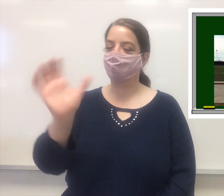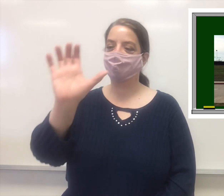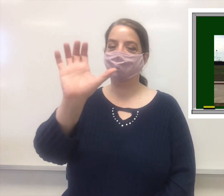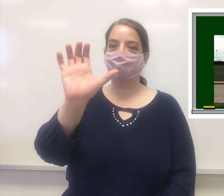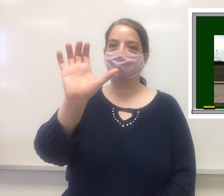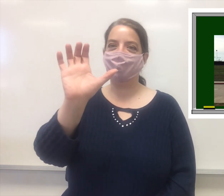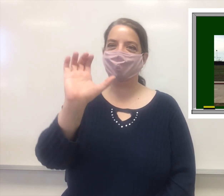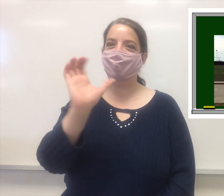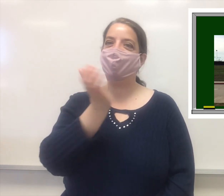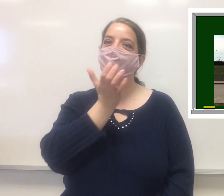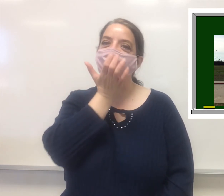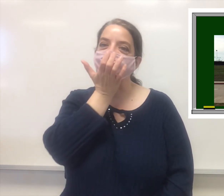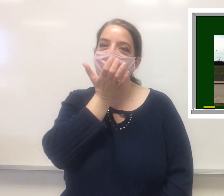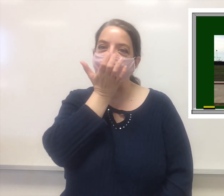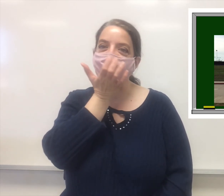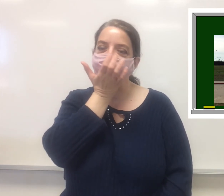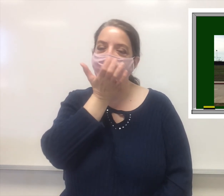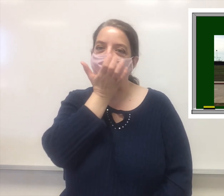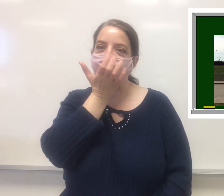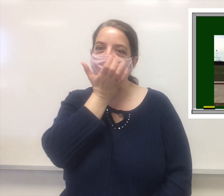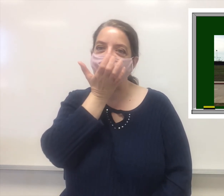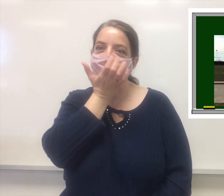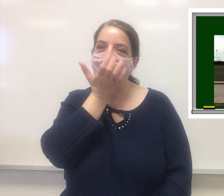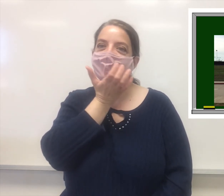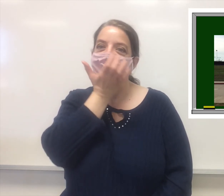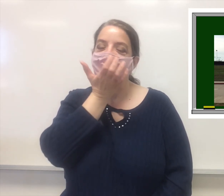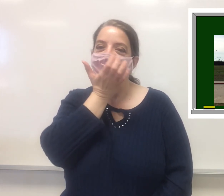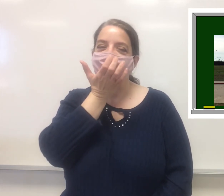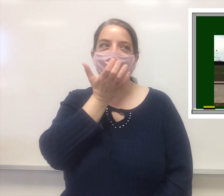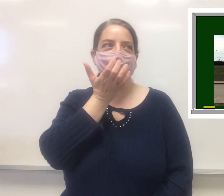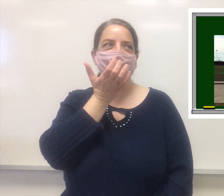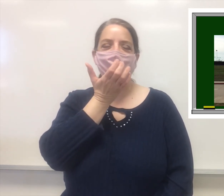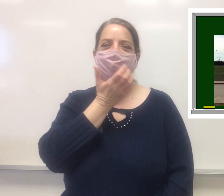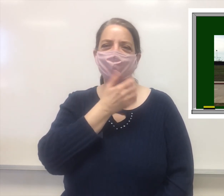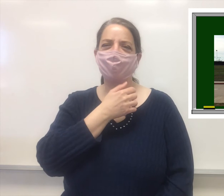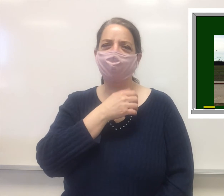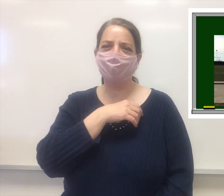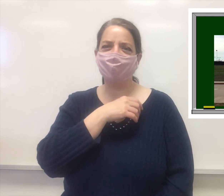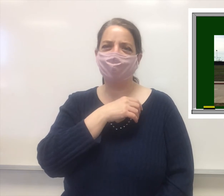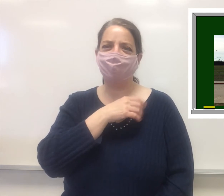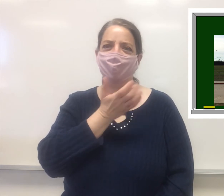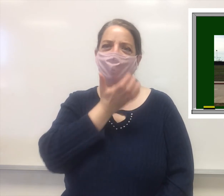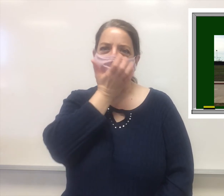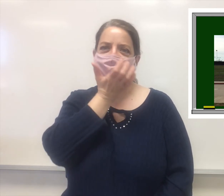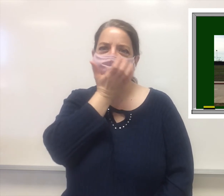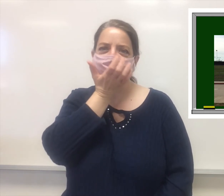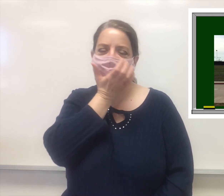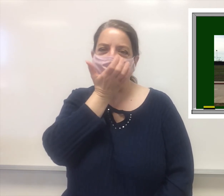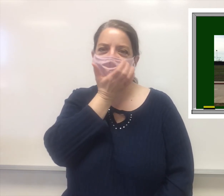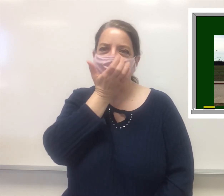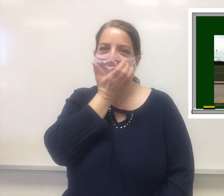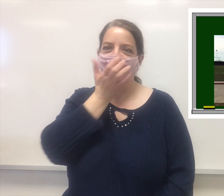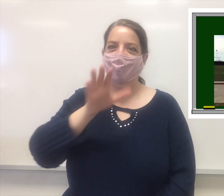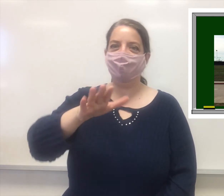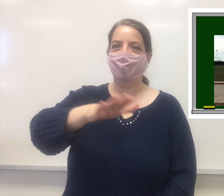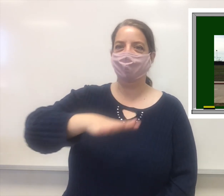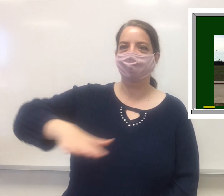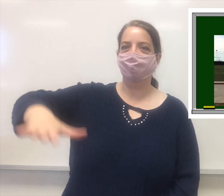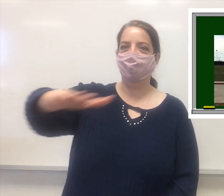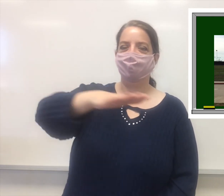sort of a C hand on your chin, palm in. So I picture a horse in a feed bag, right? And then